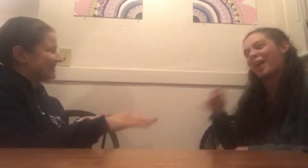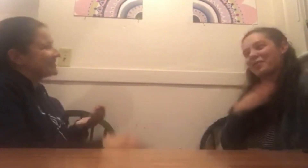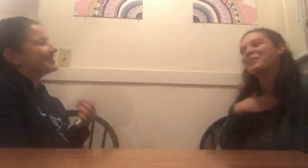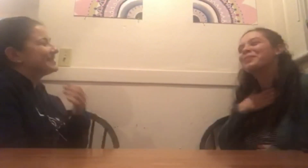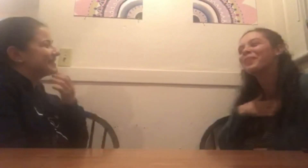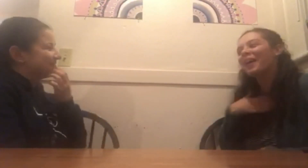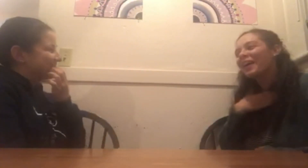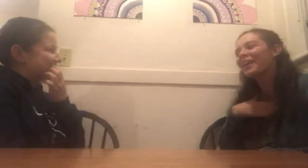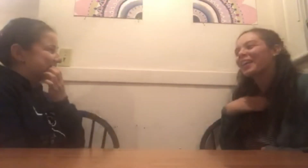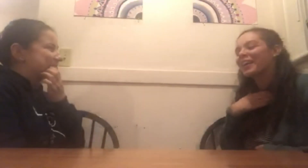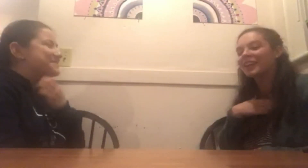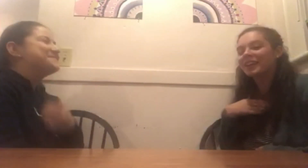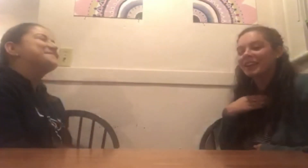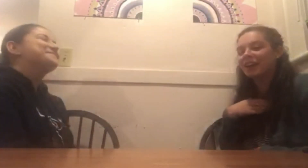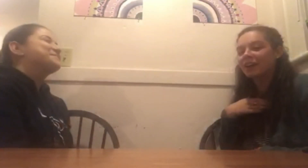would be fun.